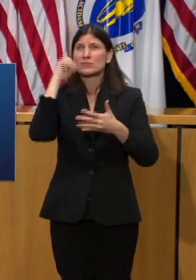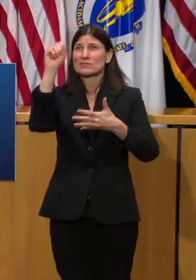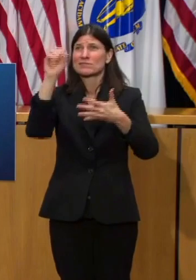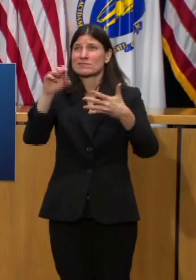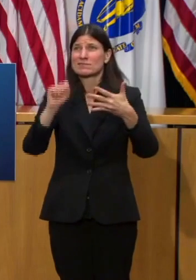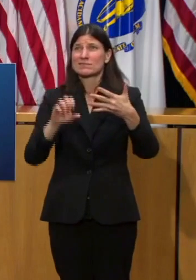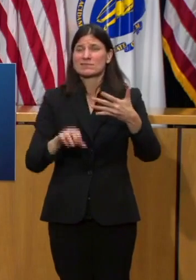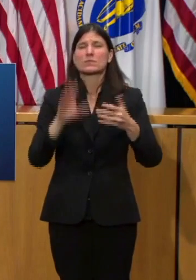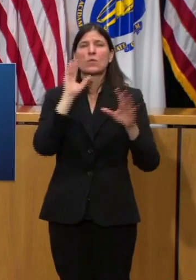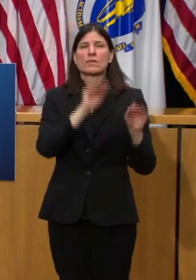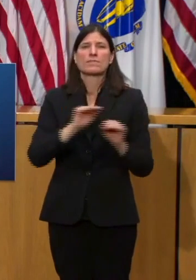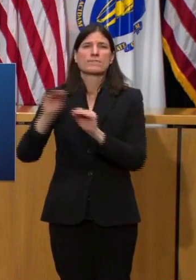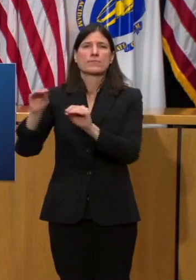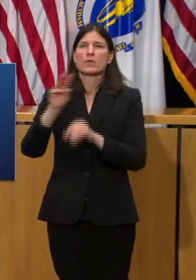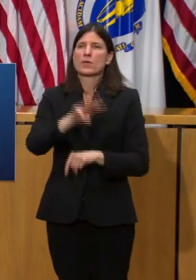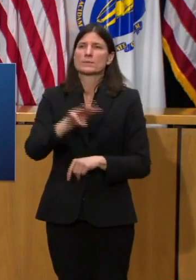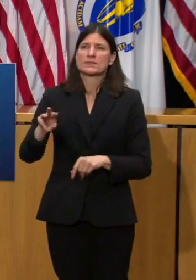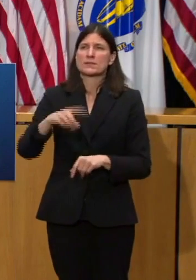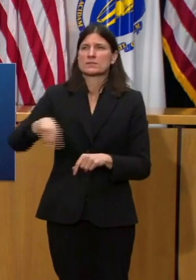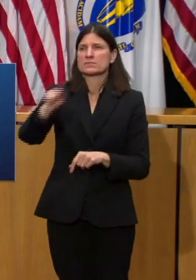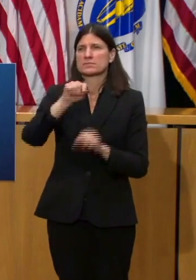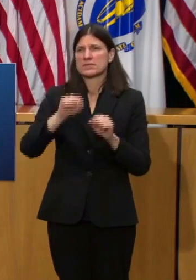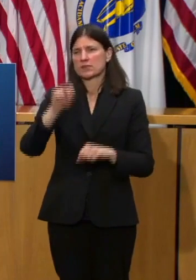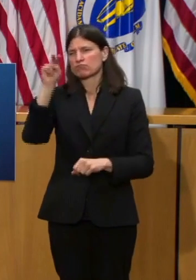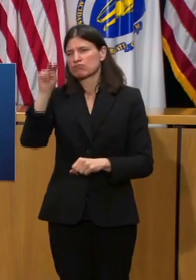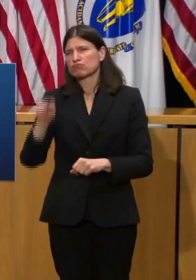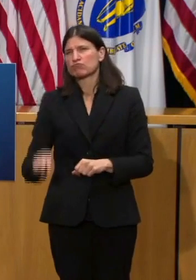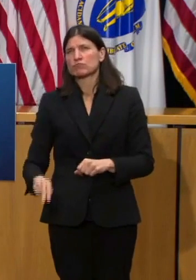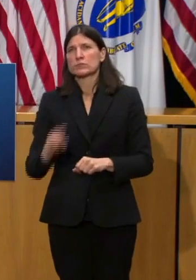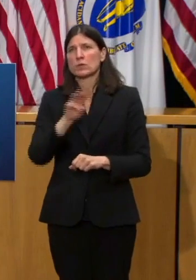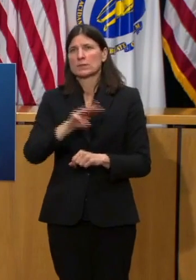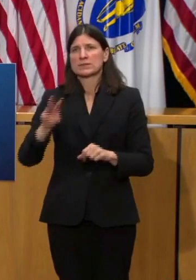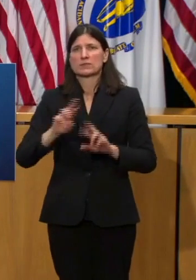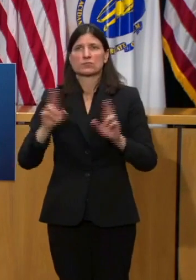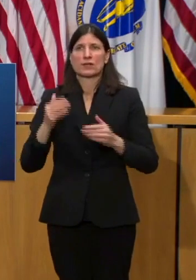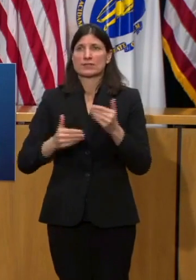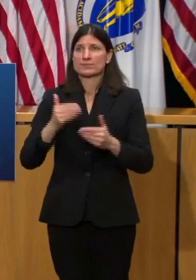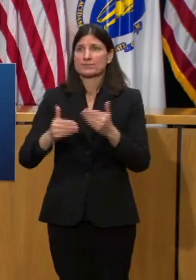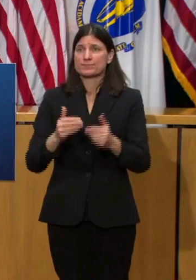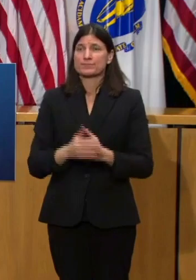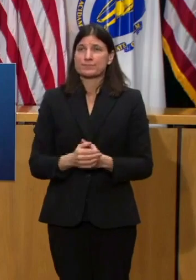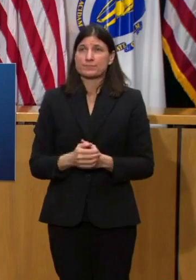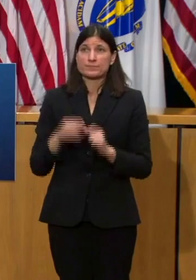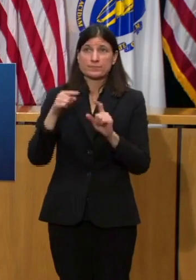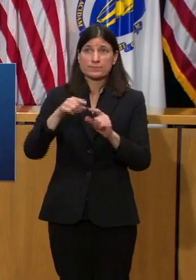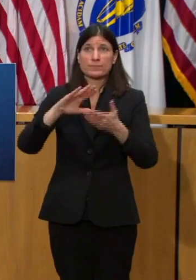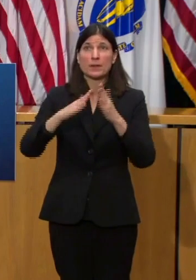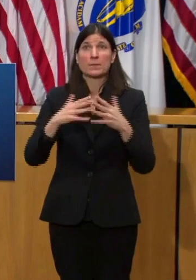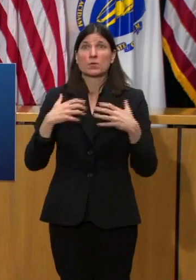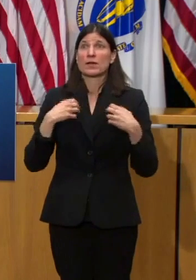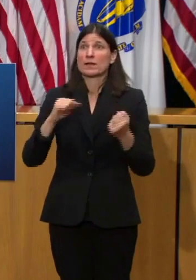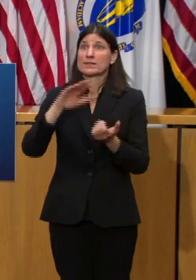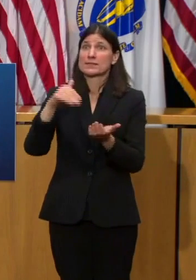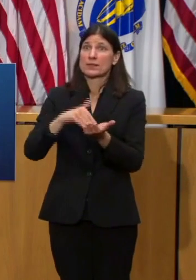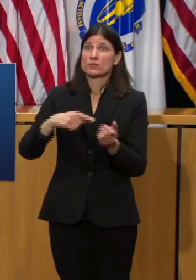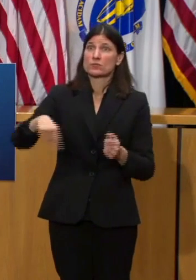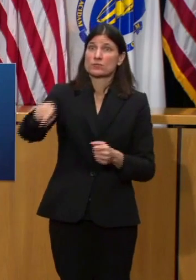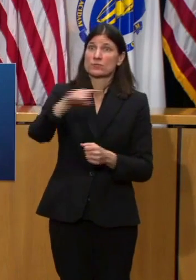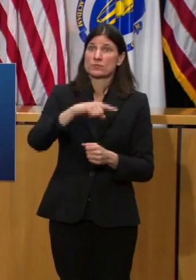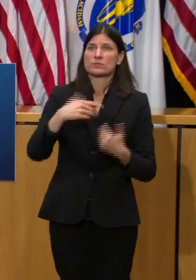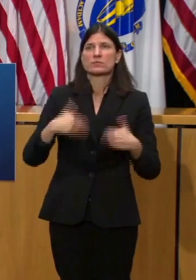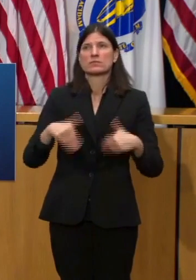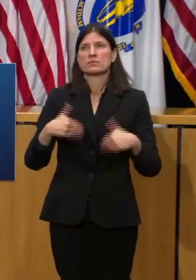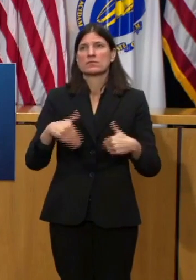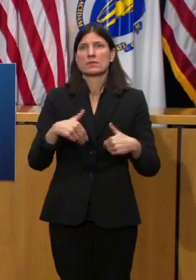system, which includes our community health centers. They are trusted healthcare providers in their community. They are